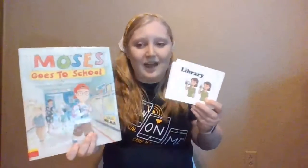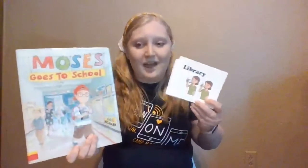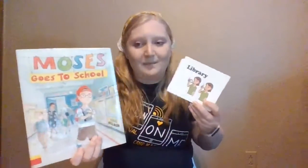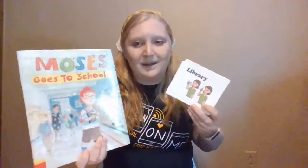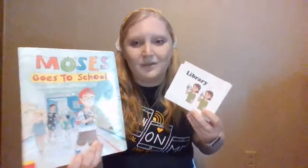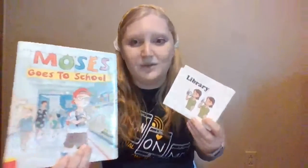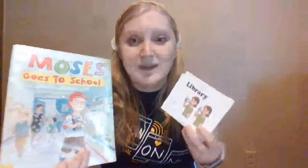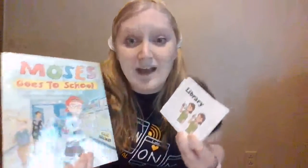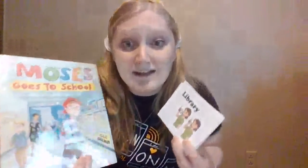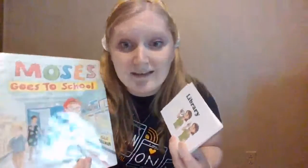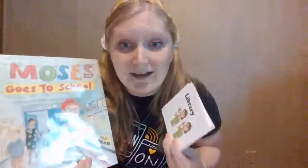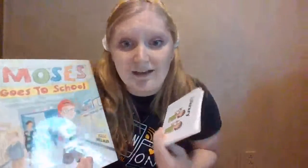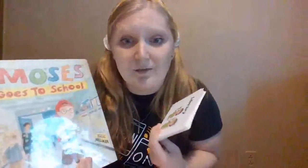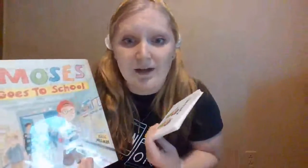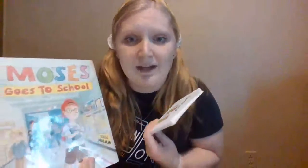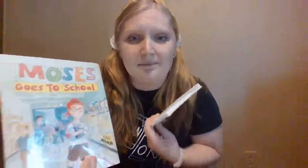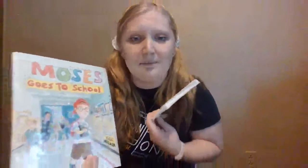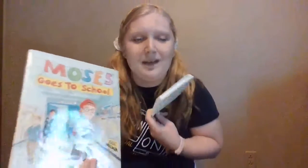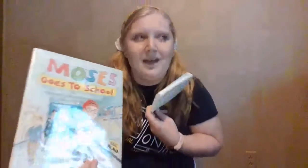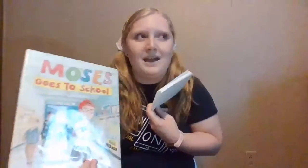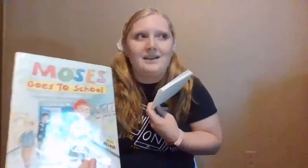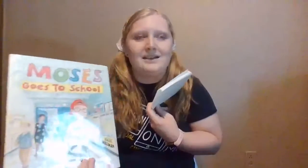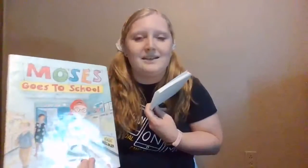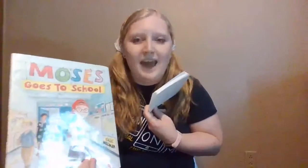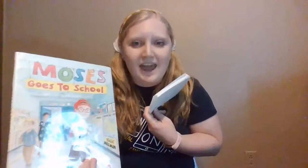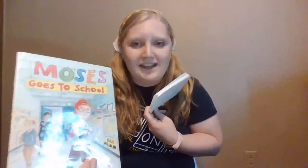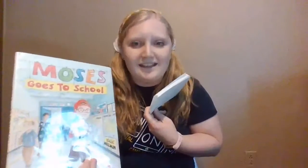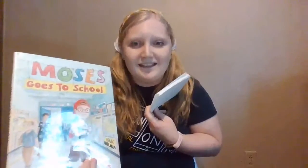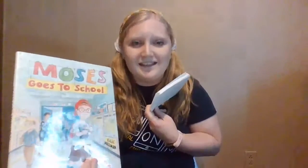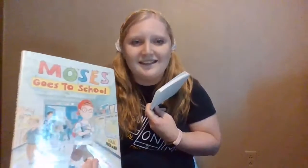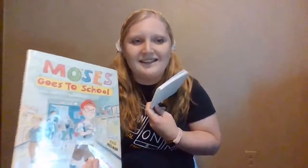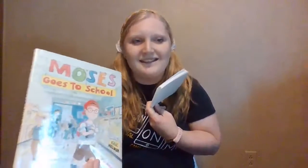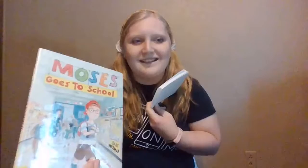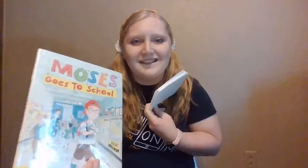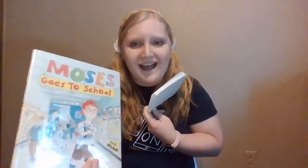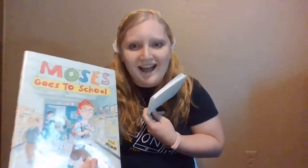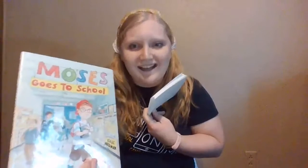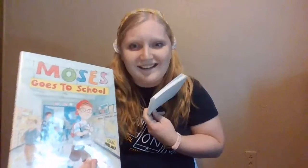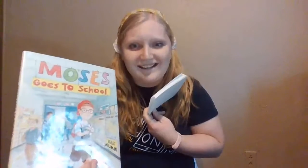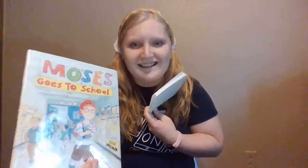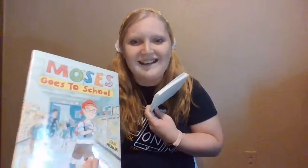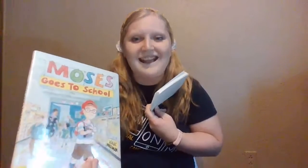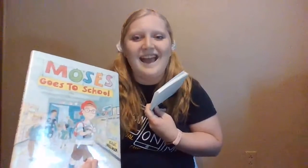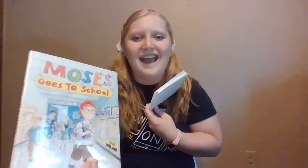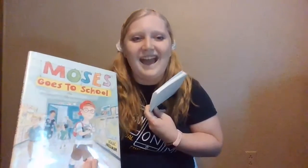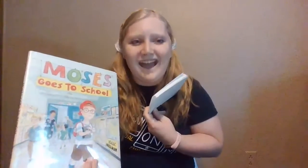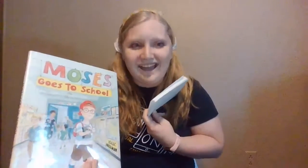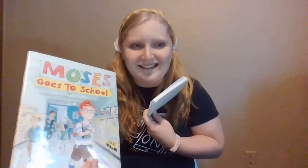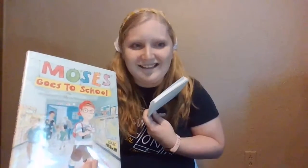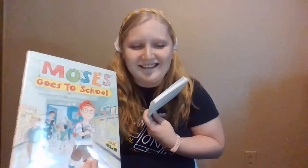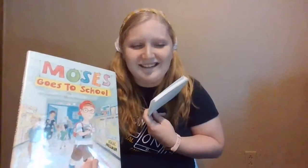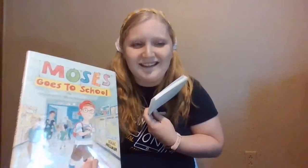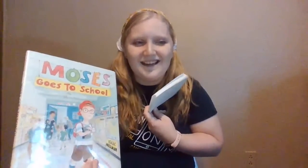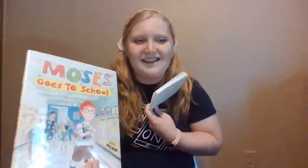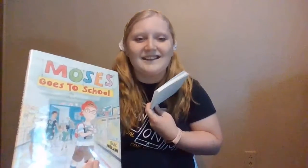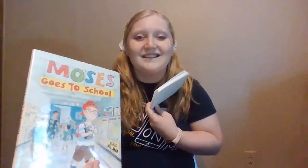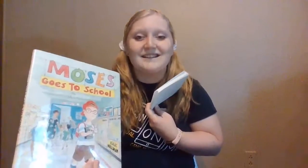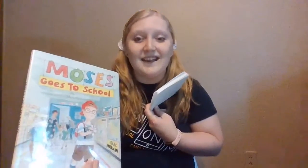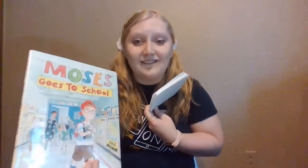Okay, I'm going to give you 10 seconds. Ready? 10, 9, 8,